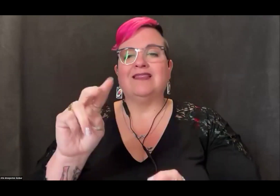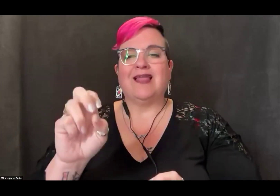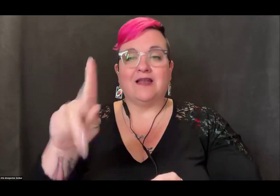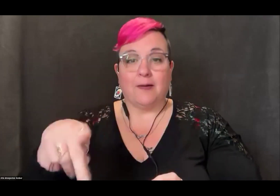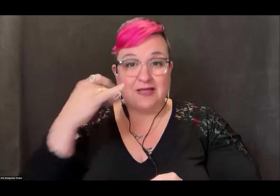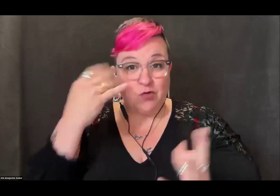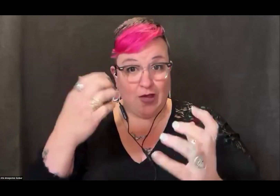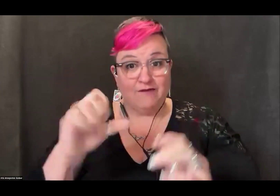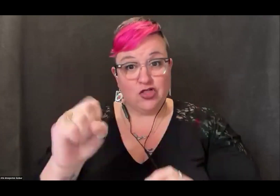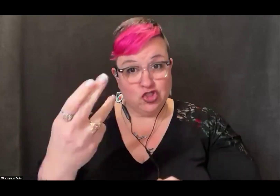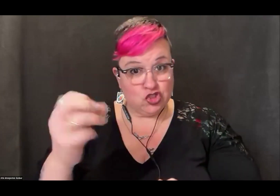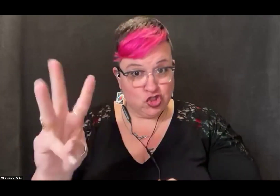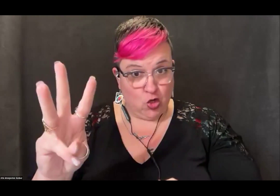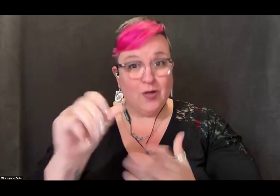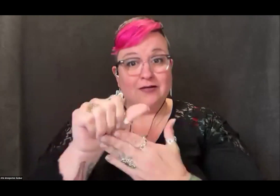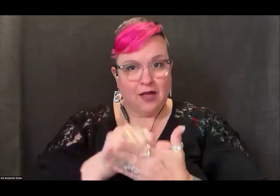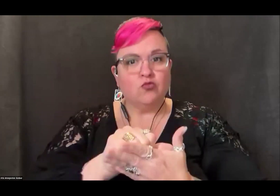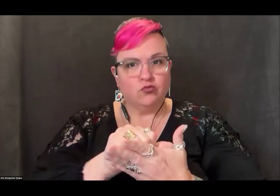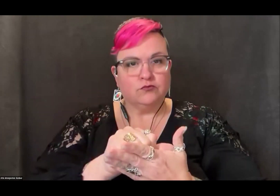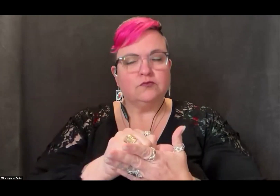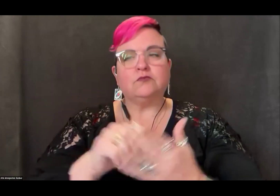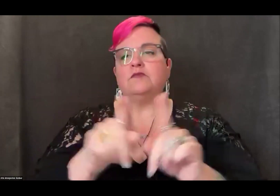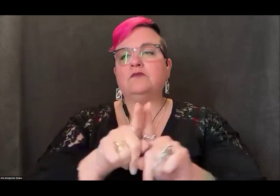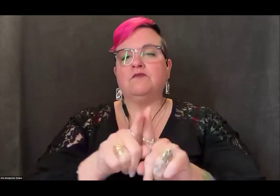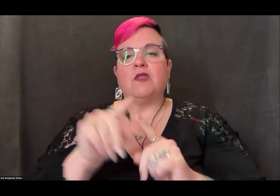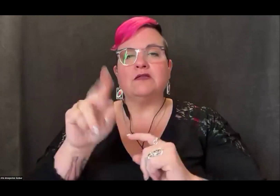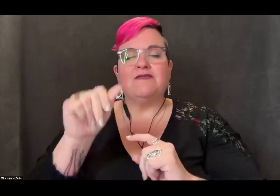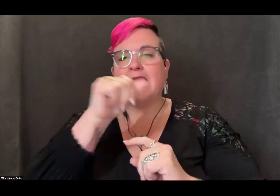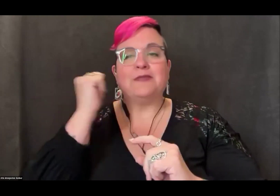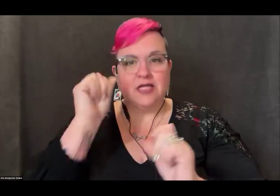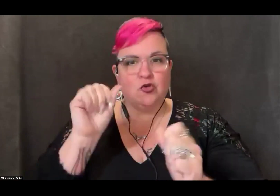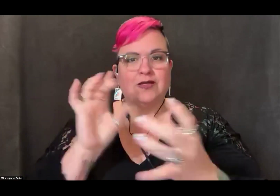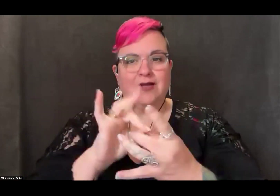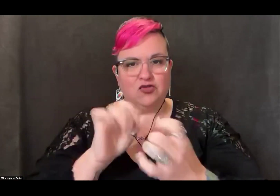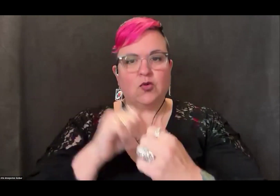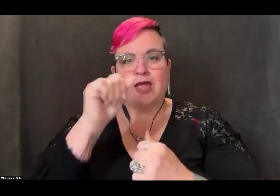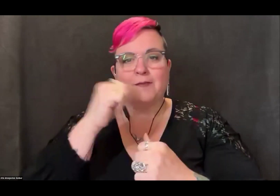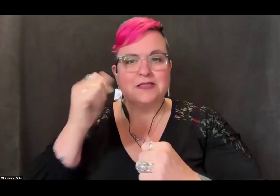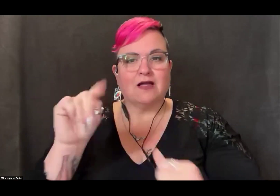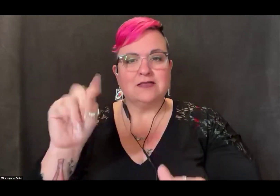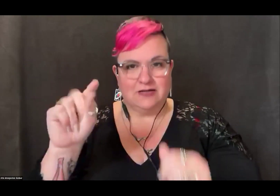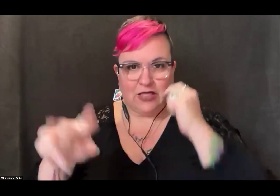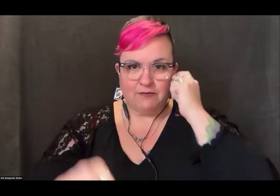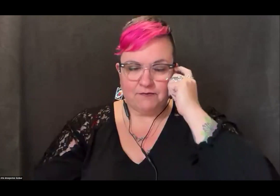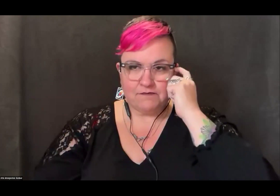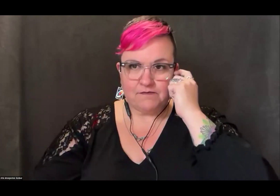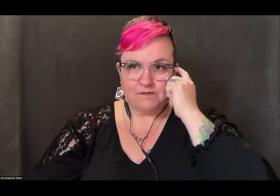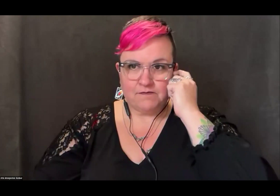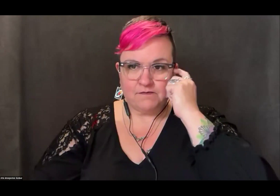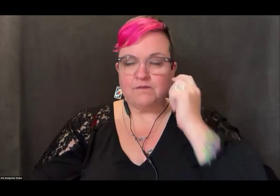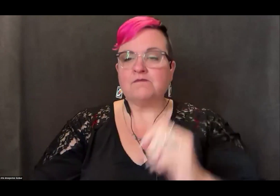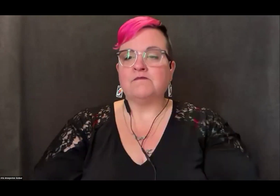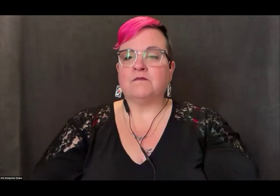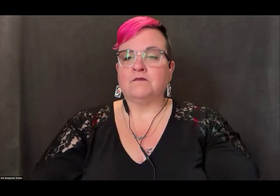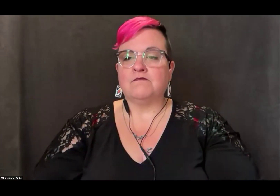show account, or even TV, Amazon, you can connect it to Amazon TV, and then